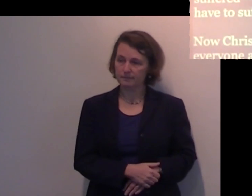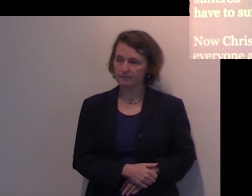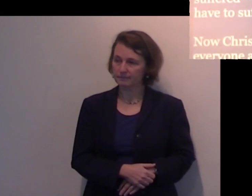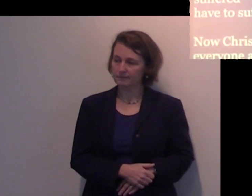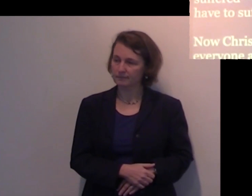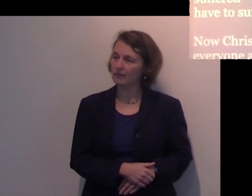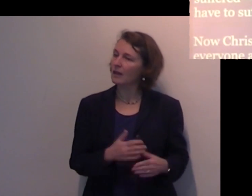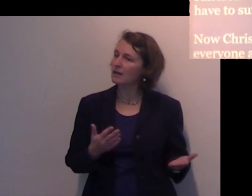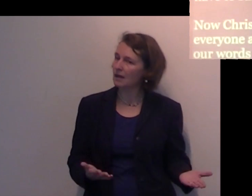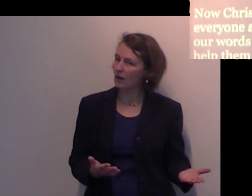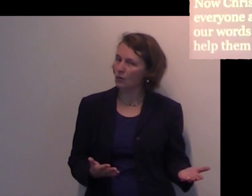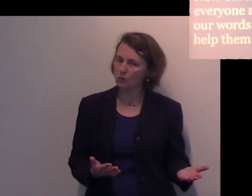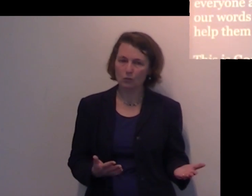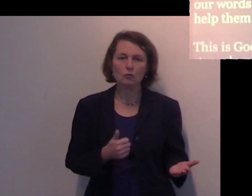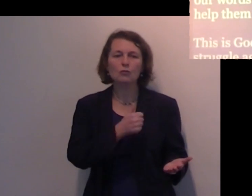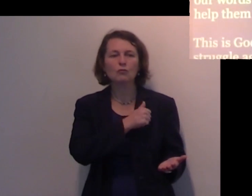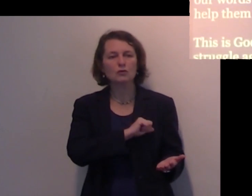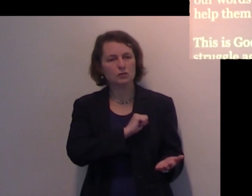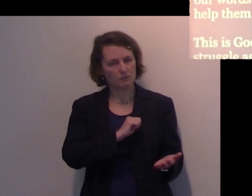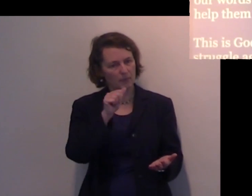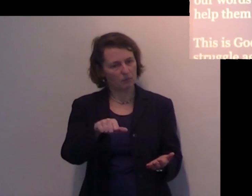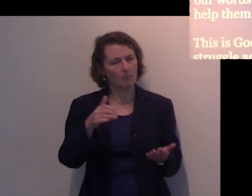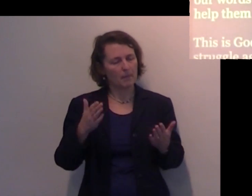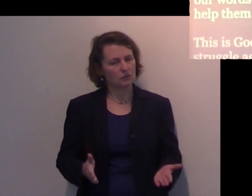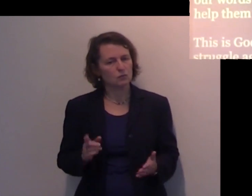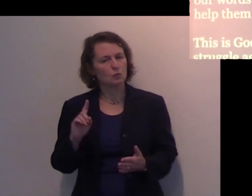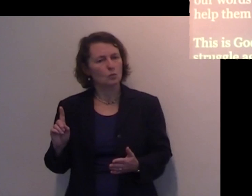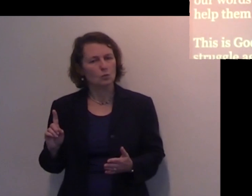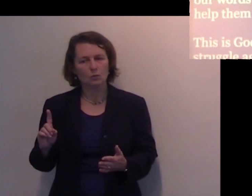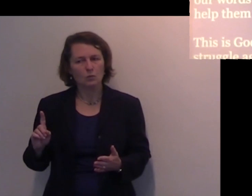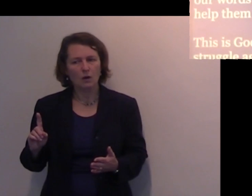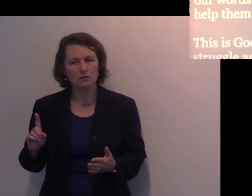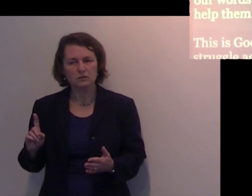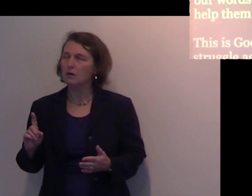Now, Christian people must tell everyone about God's plan.